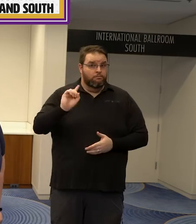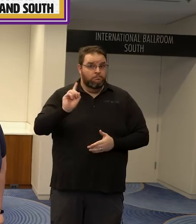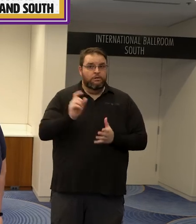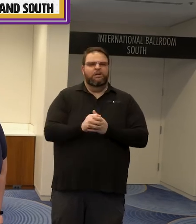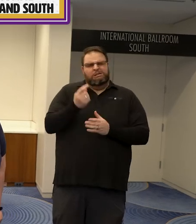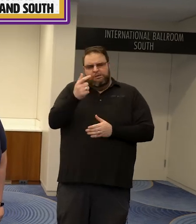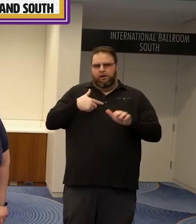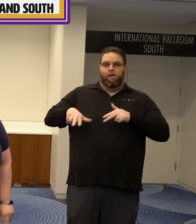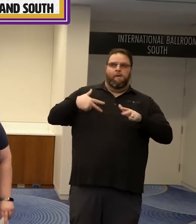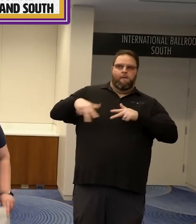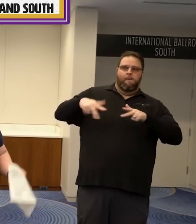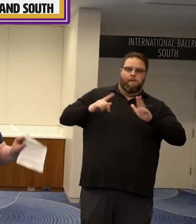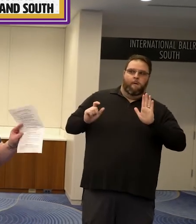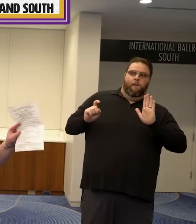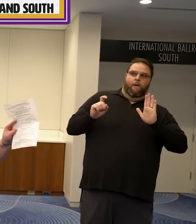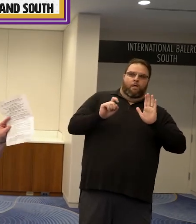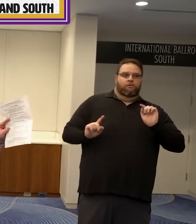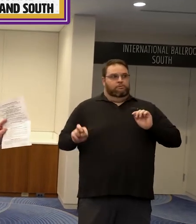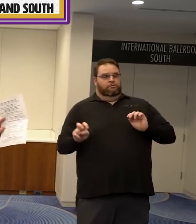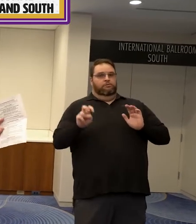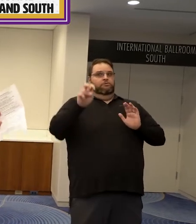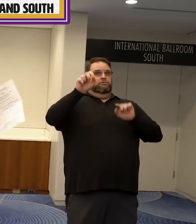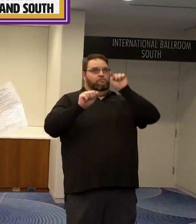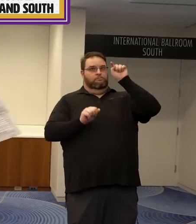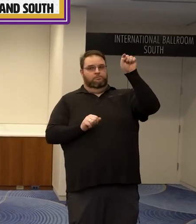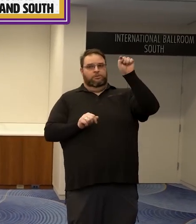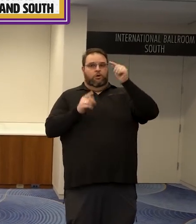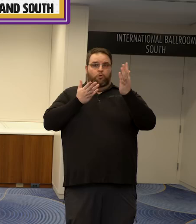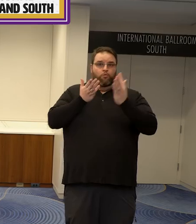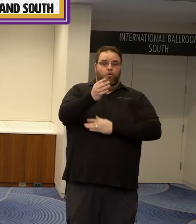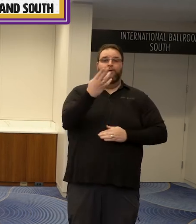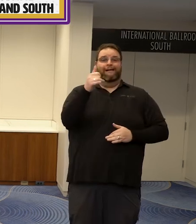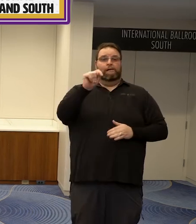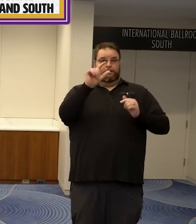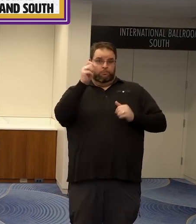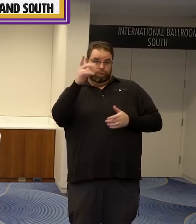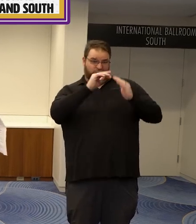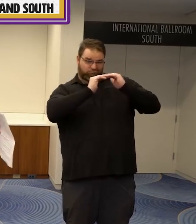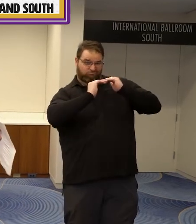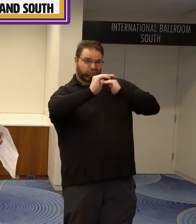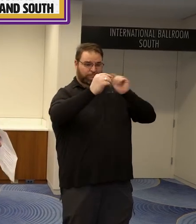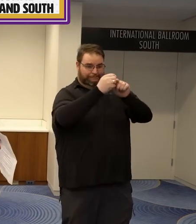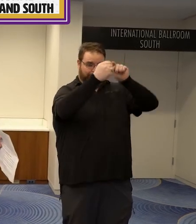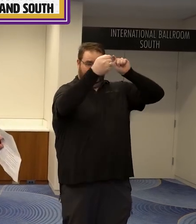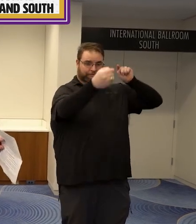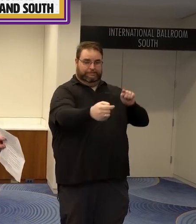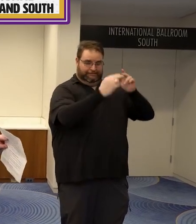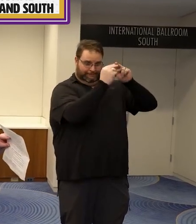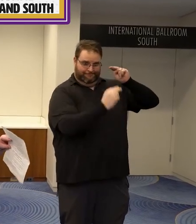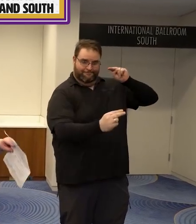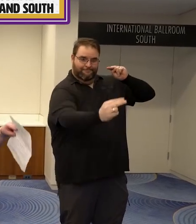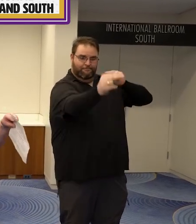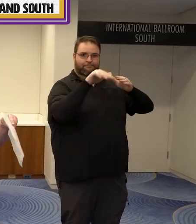got a bit of a way to walk. We're going to go up these escalators, through the Hyatt lobby, across the Habit Trail into